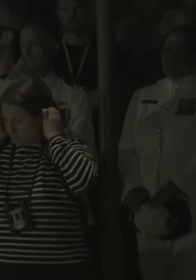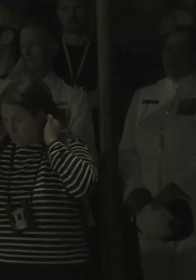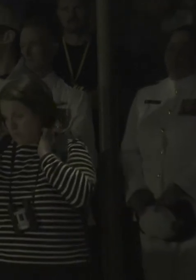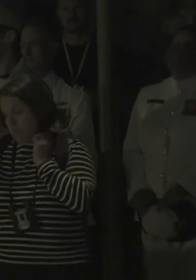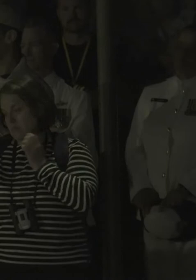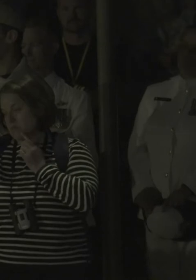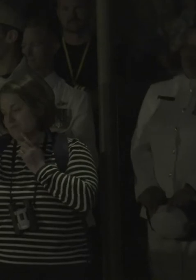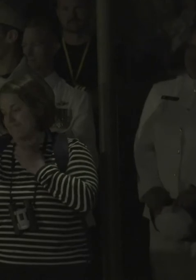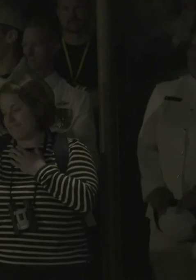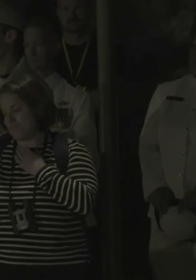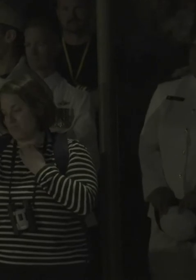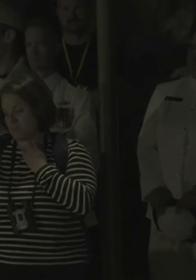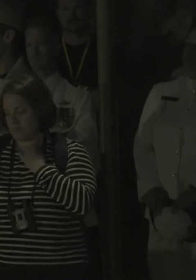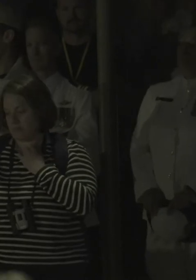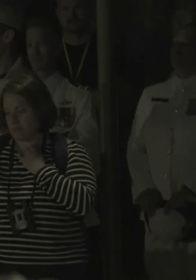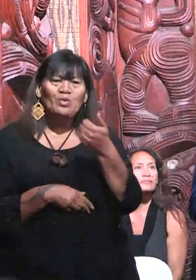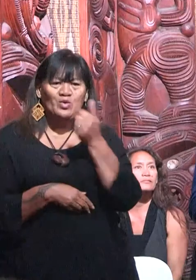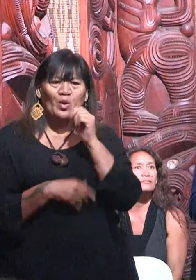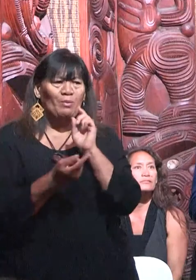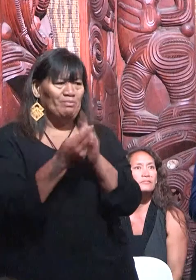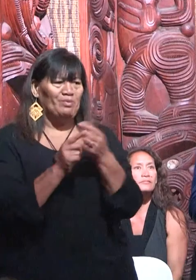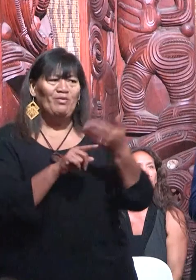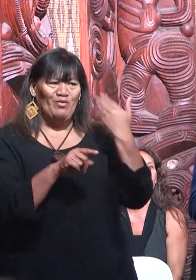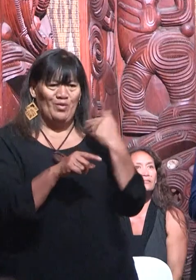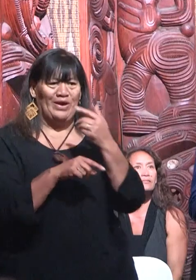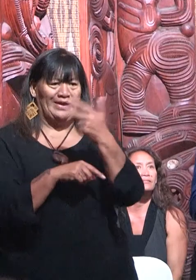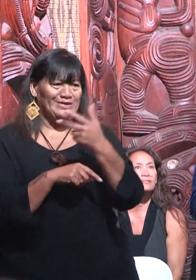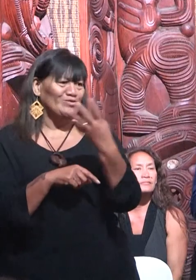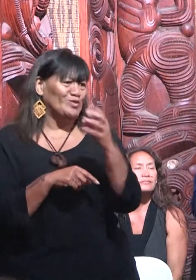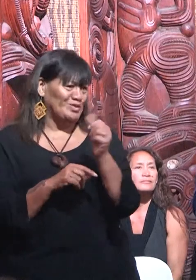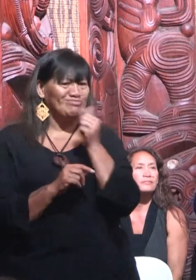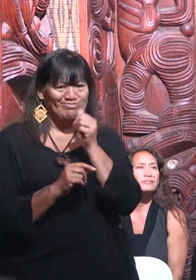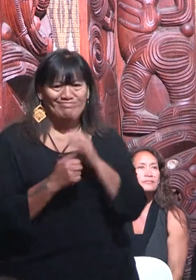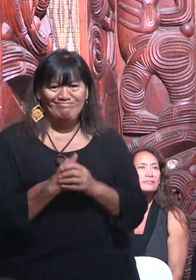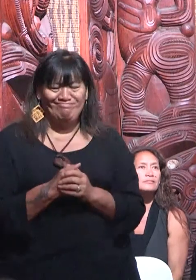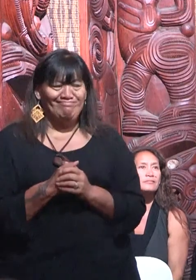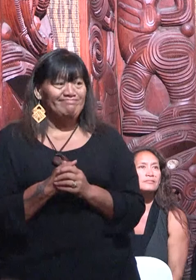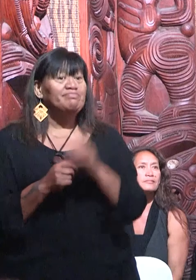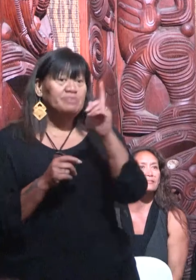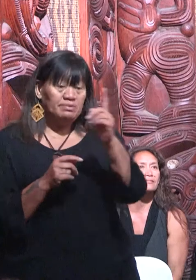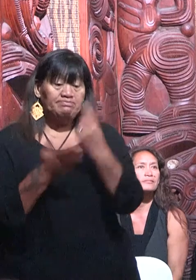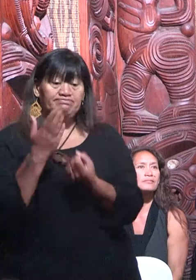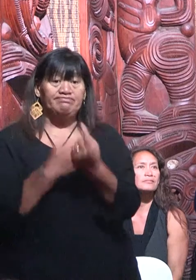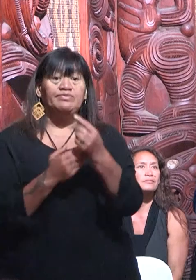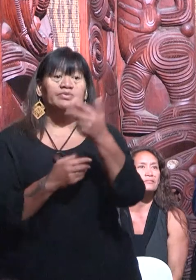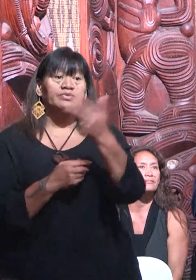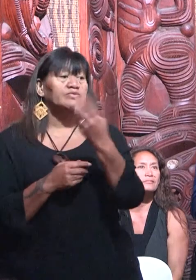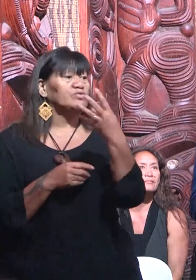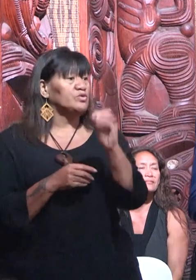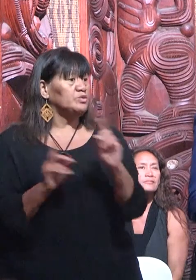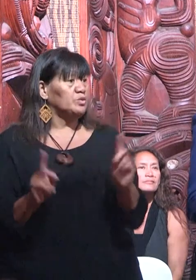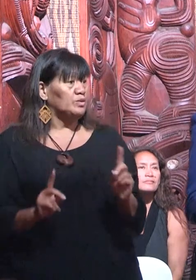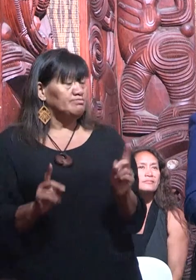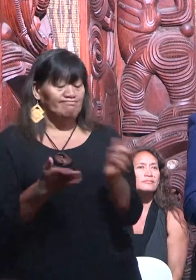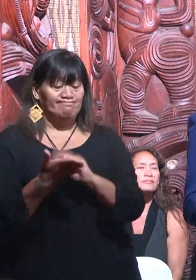1840, of course, our history goes way beyond 1840. However, in 1840, the signing